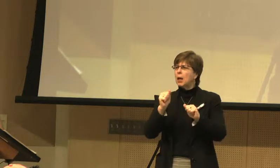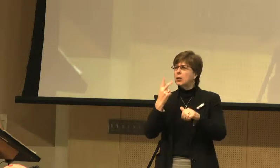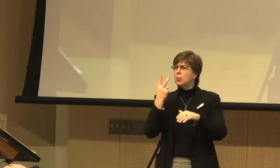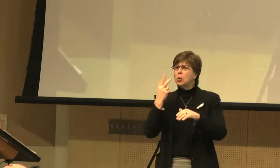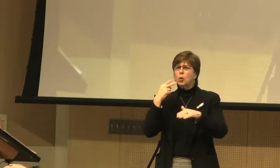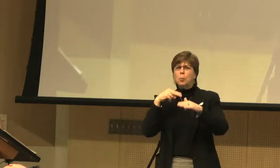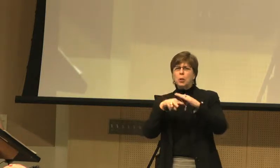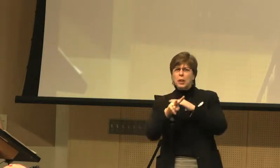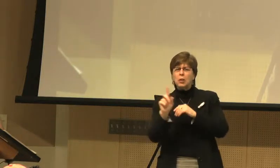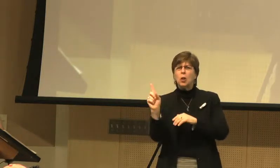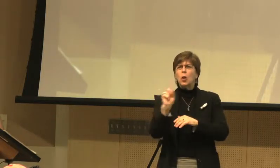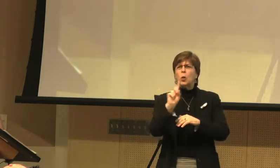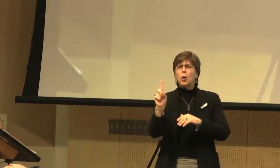best